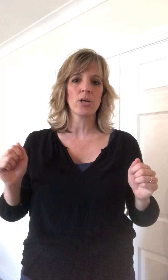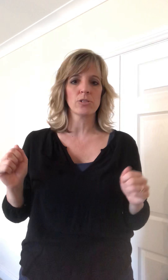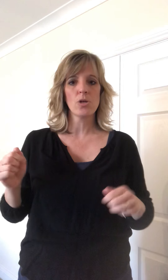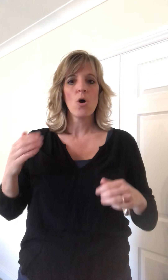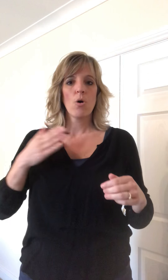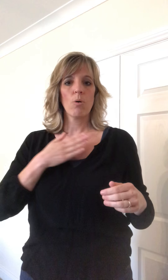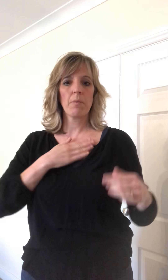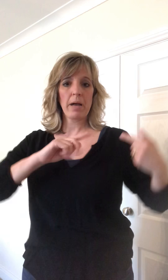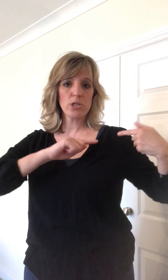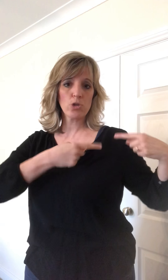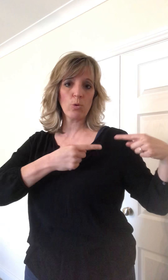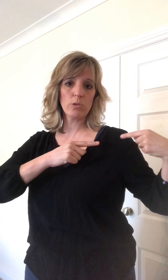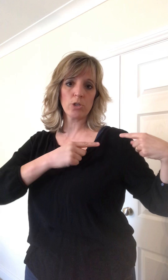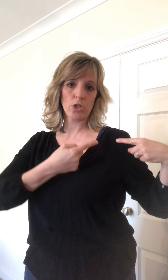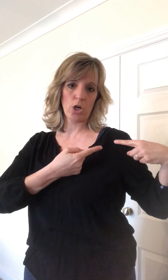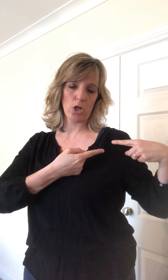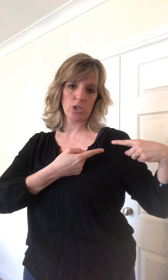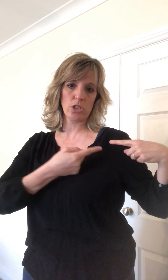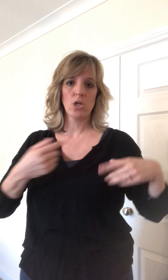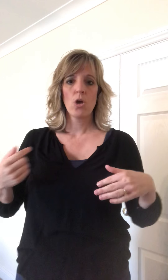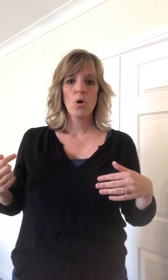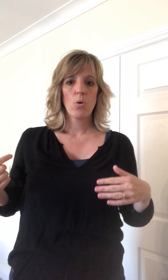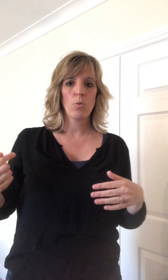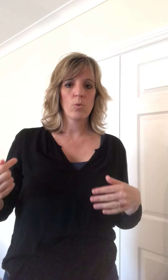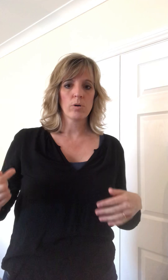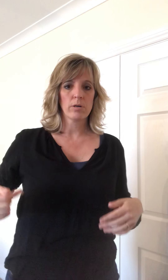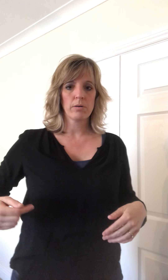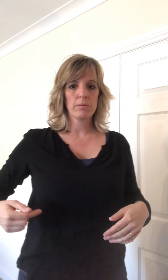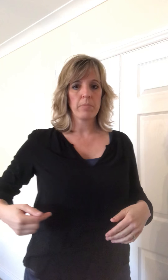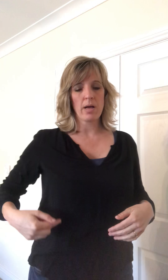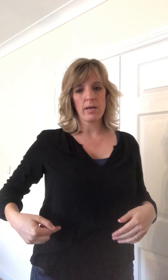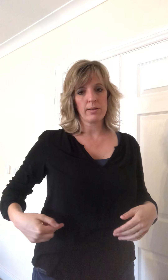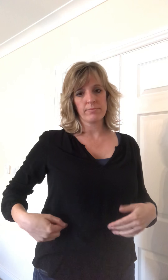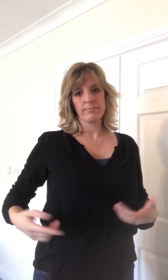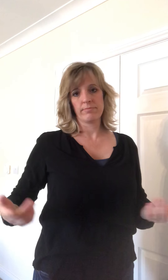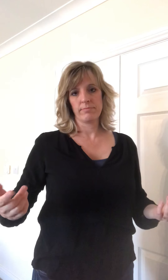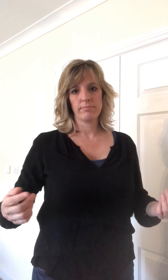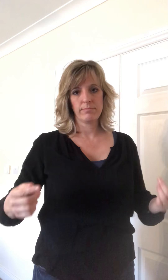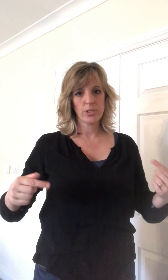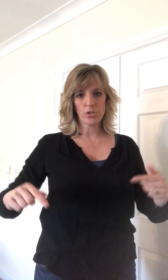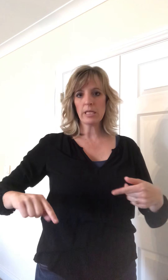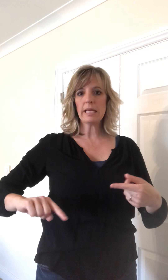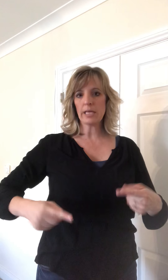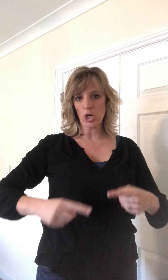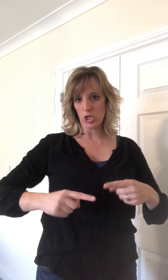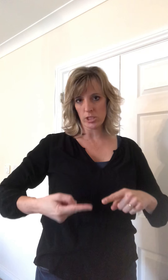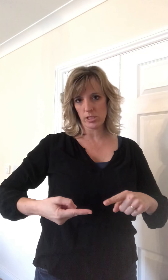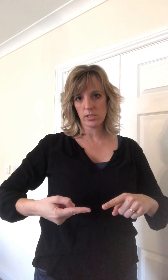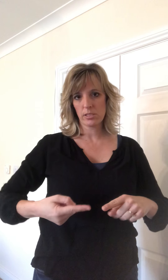hurts, or my shoulder hurts, or your knee hurts,